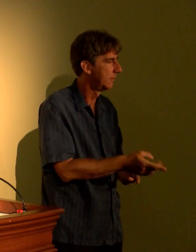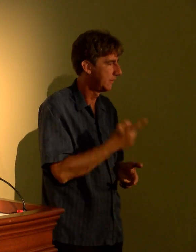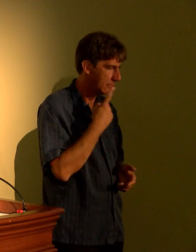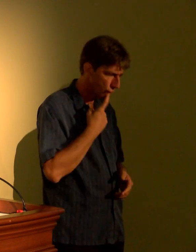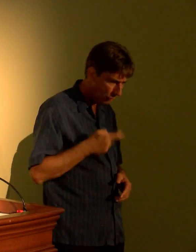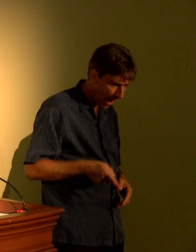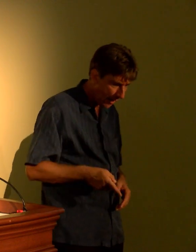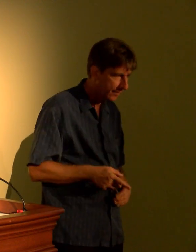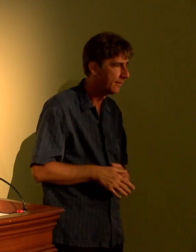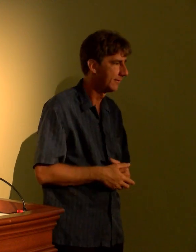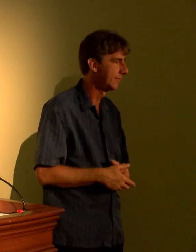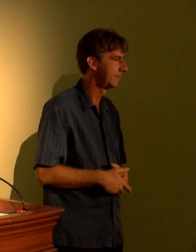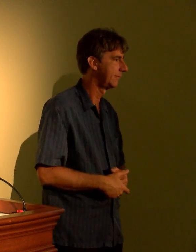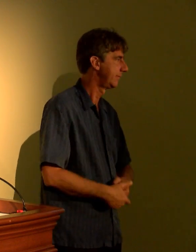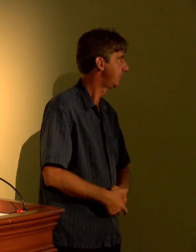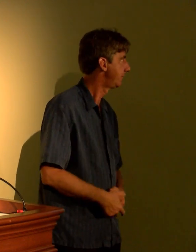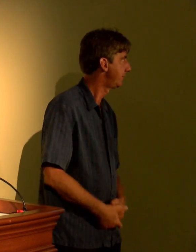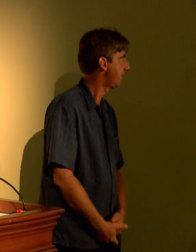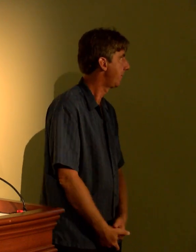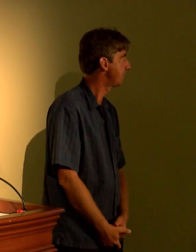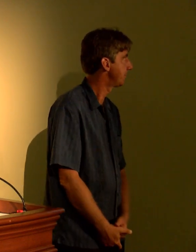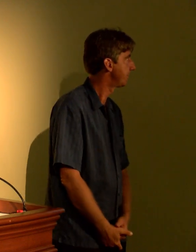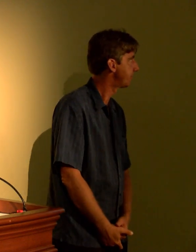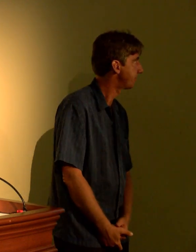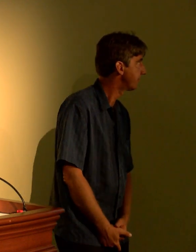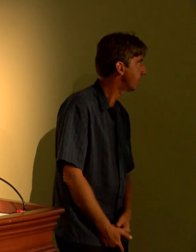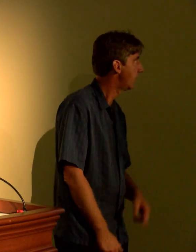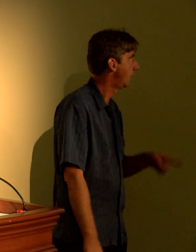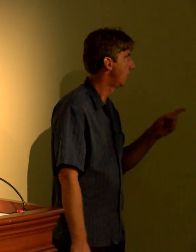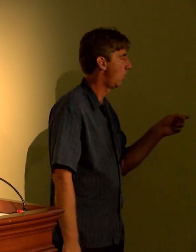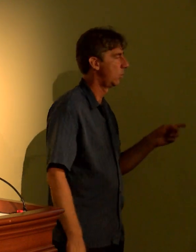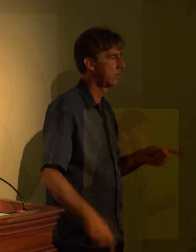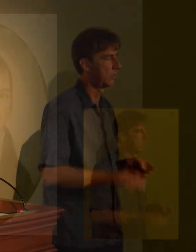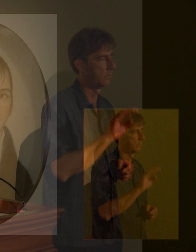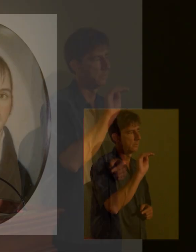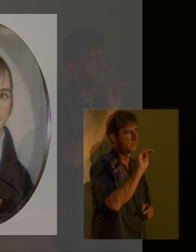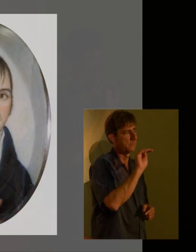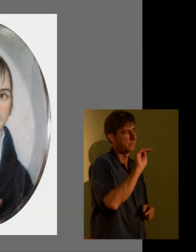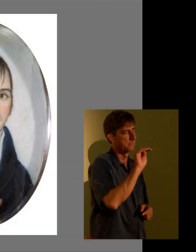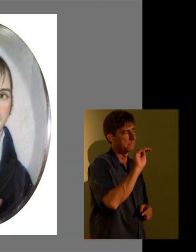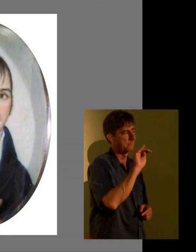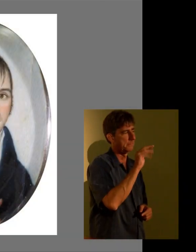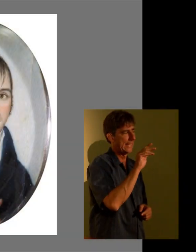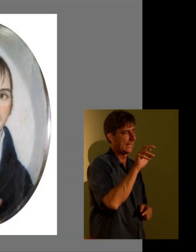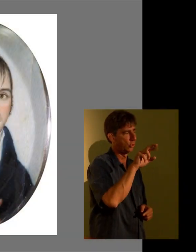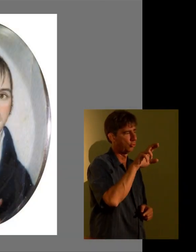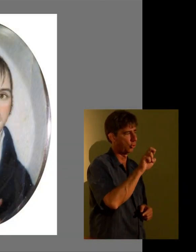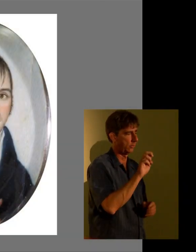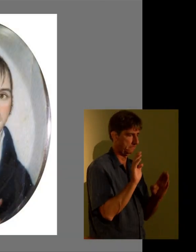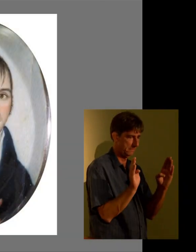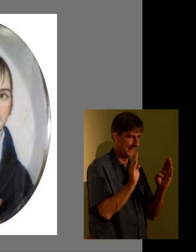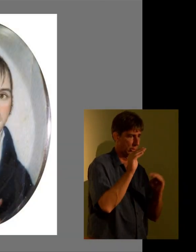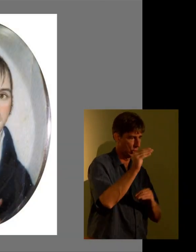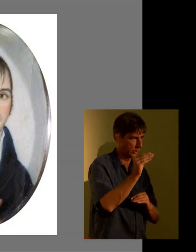picture. I have a couple of miniatures that Brewster did at about this time. This is a miniature of an unidentified man,